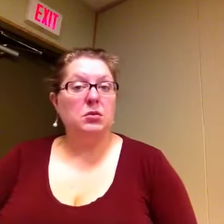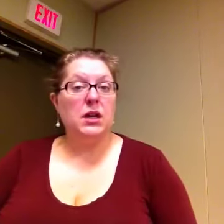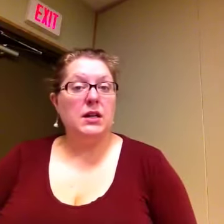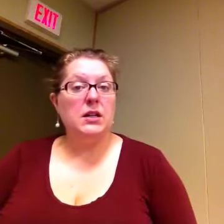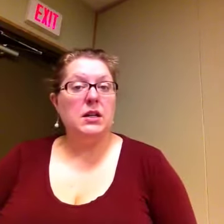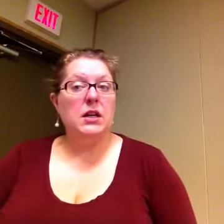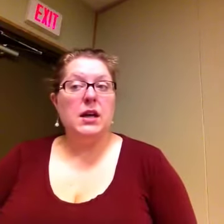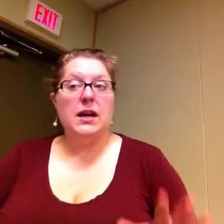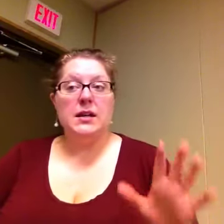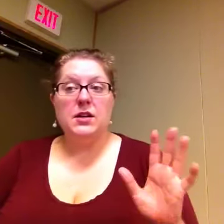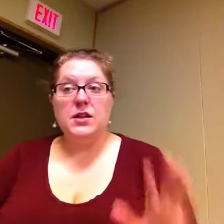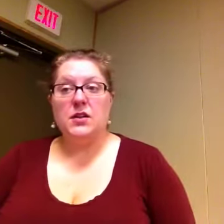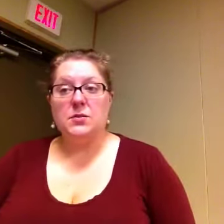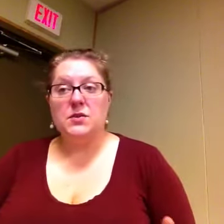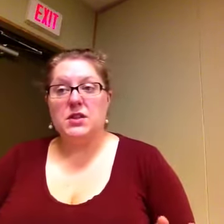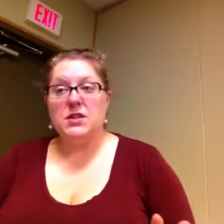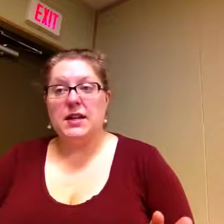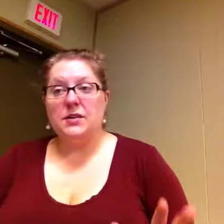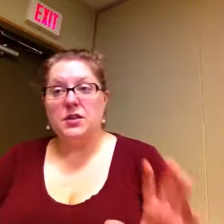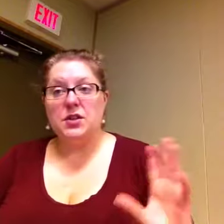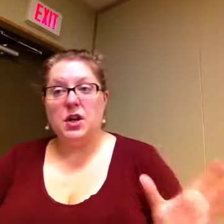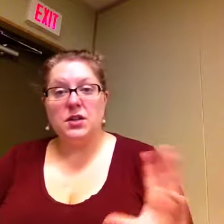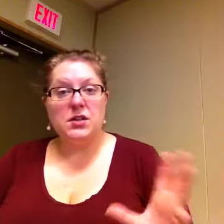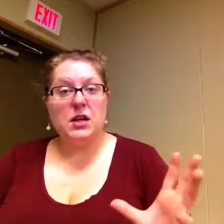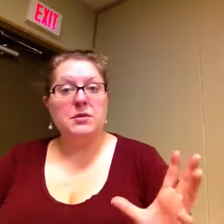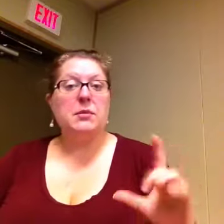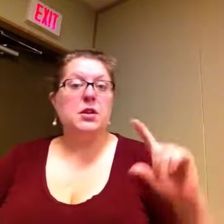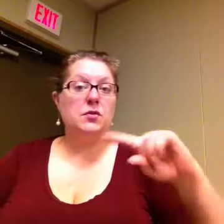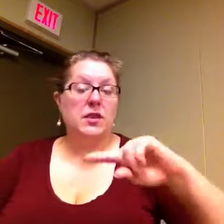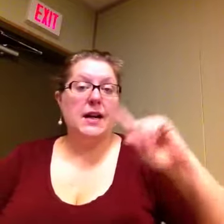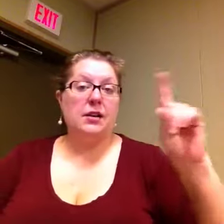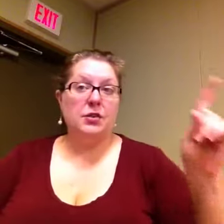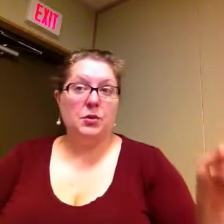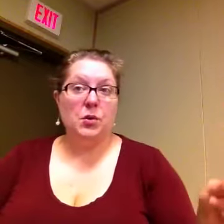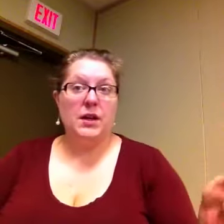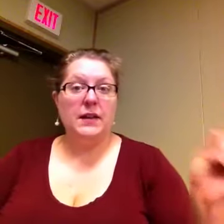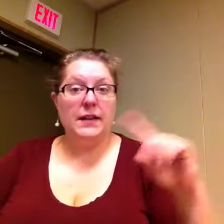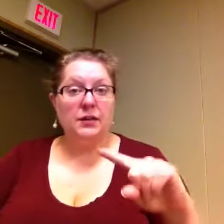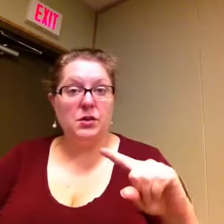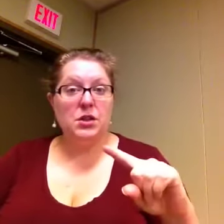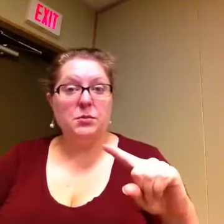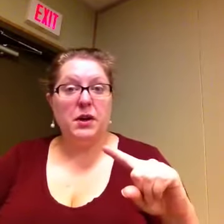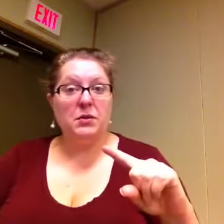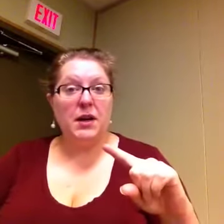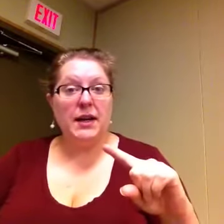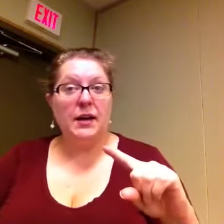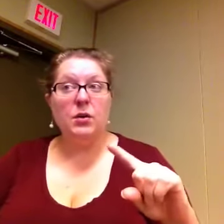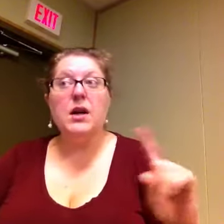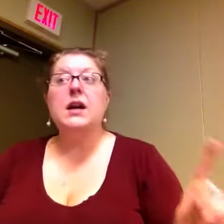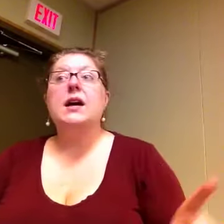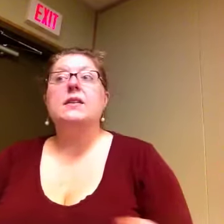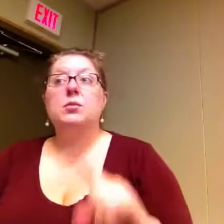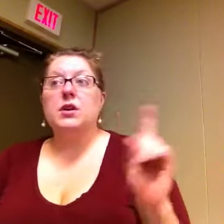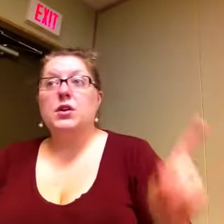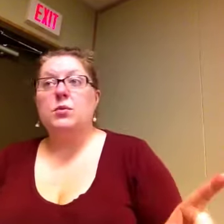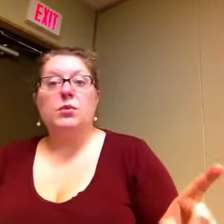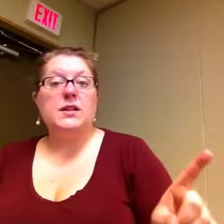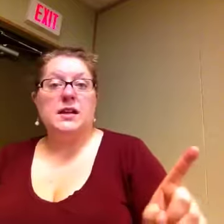line. And here's how this one's going to sound. So the darkness comes, I'm going to go over the alto 1 and the alto 2 part right now, and then we're going to go ahead and break down